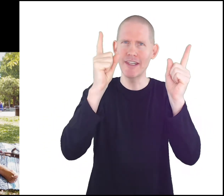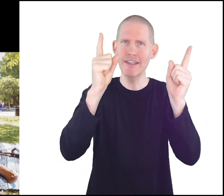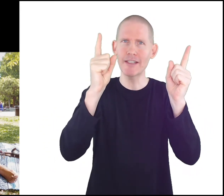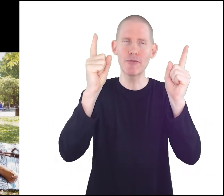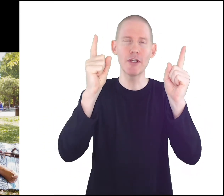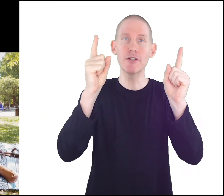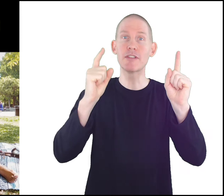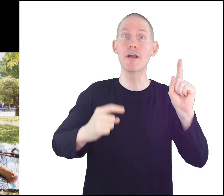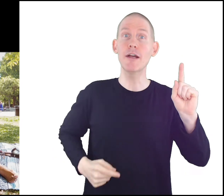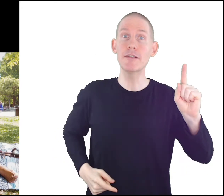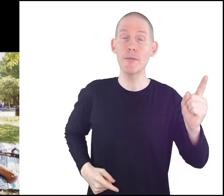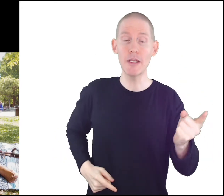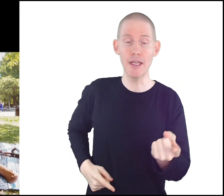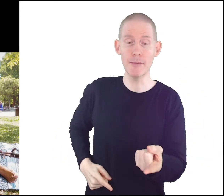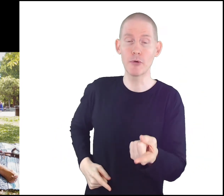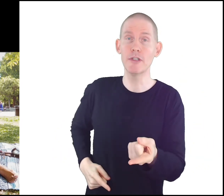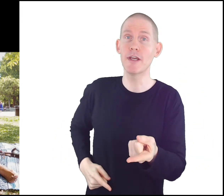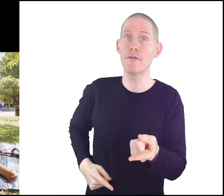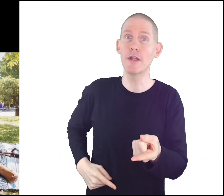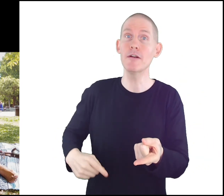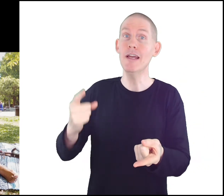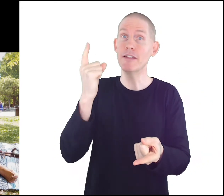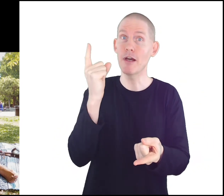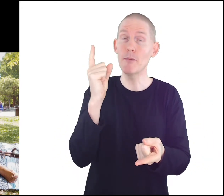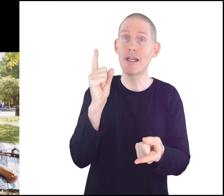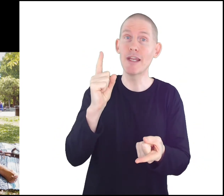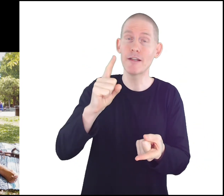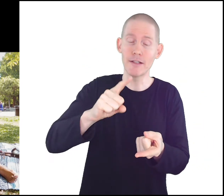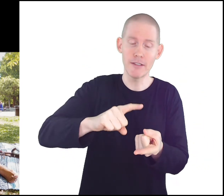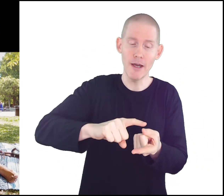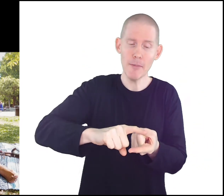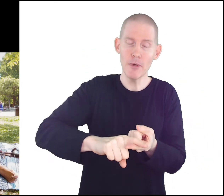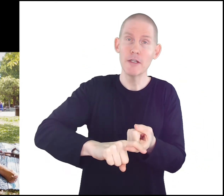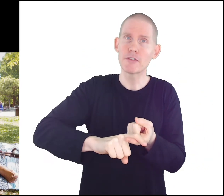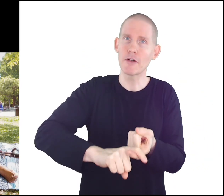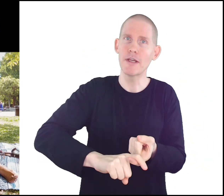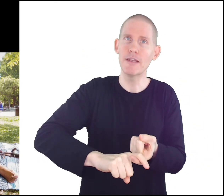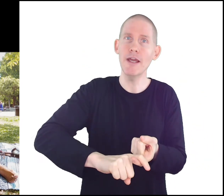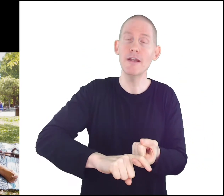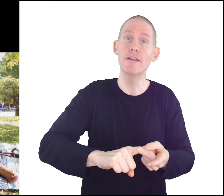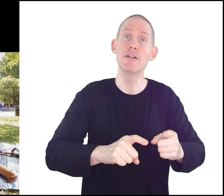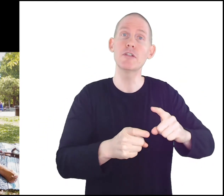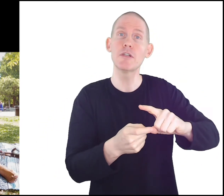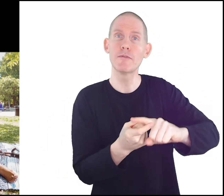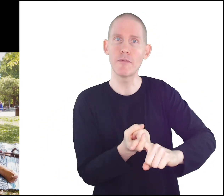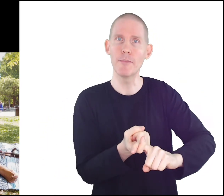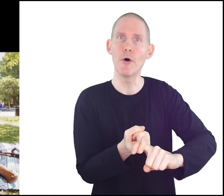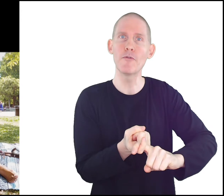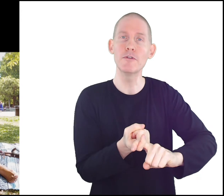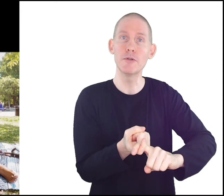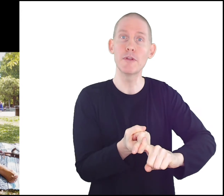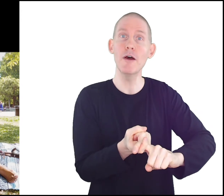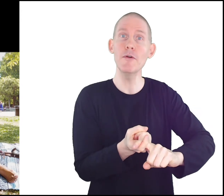index fingers, non-dominant hand, put it down there, dominant hand on top, start like that, and then just flip over and do it the other way.